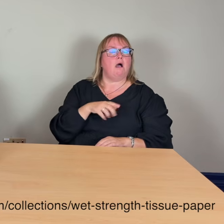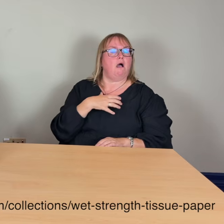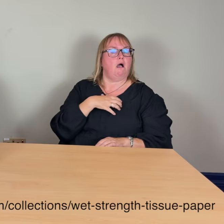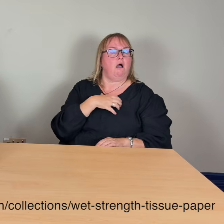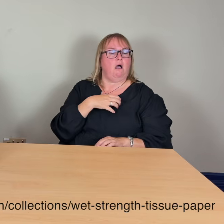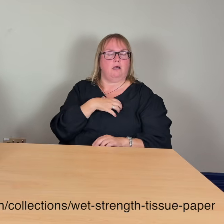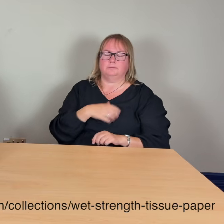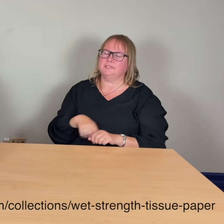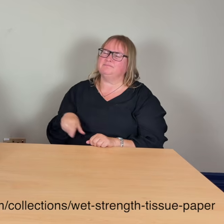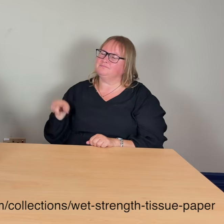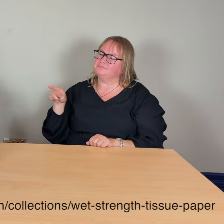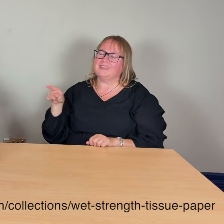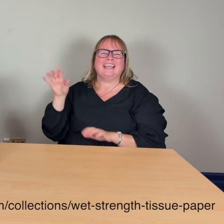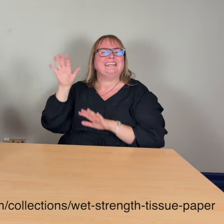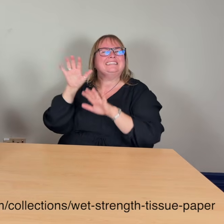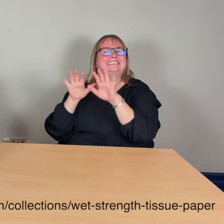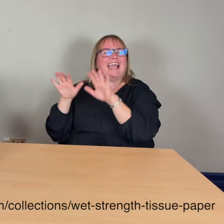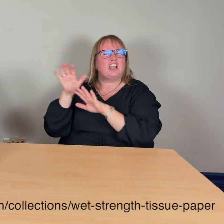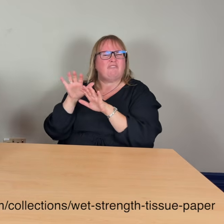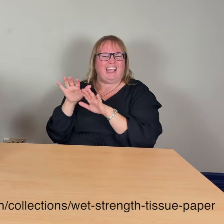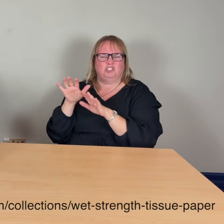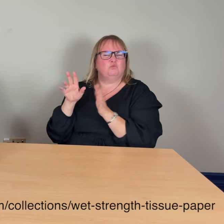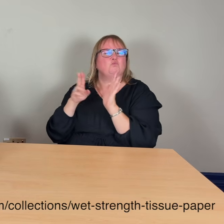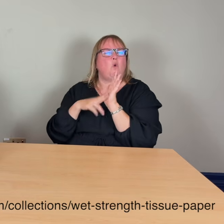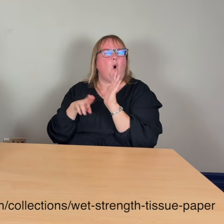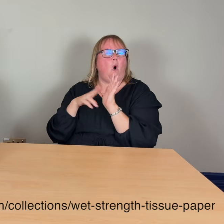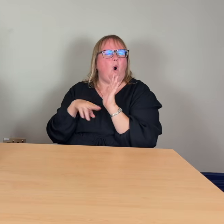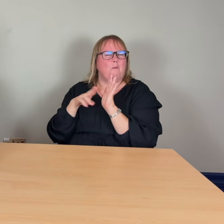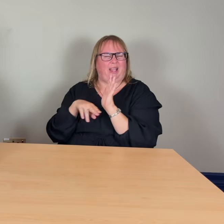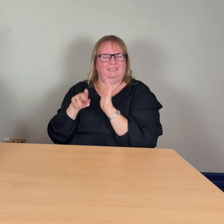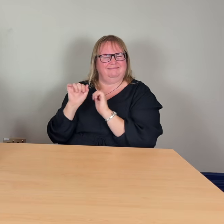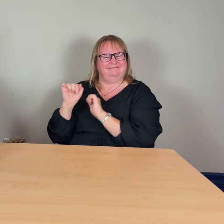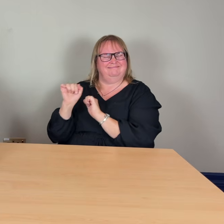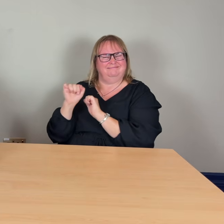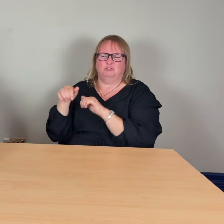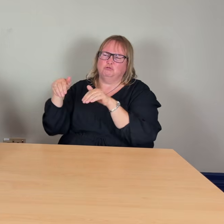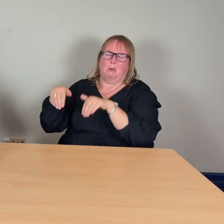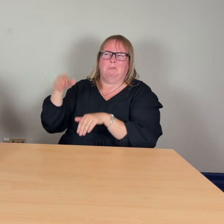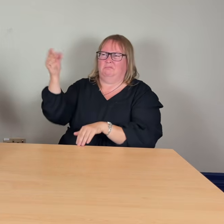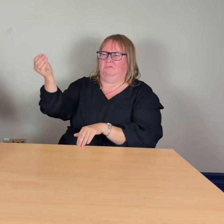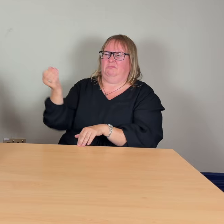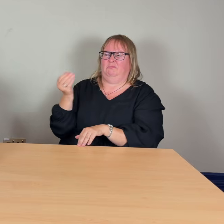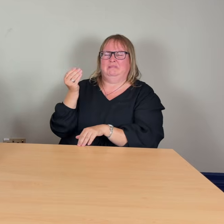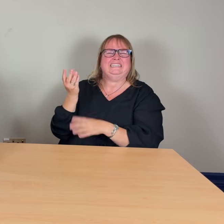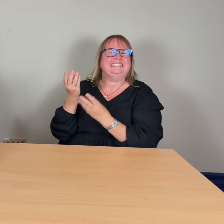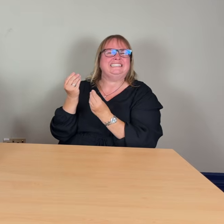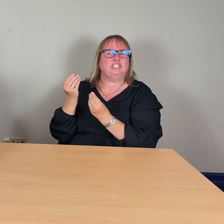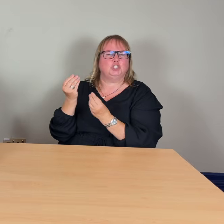for the decoration, we're just using standard, in this case, black tissue.